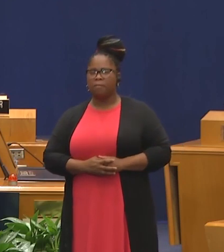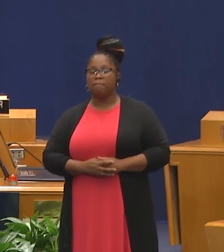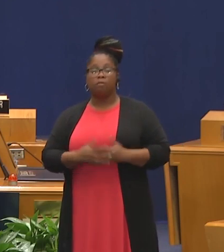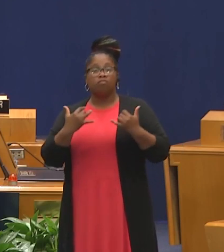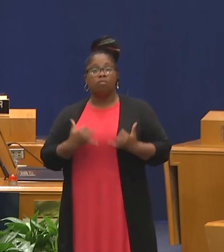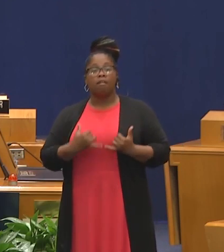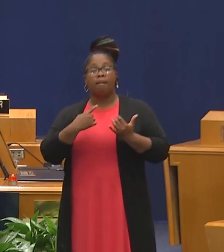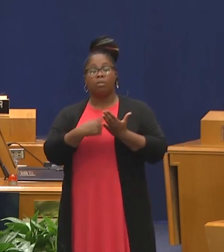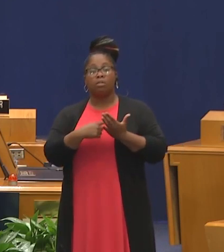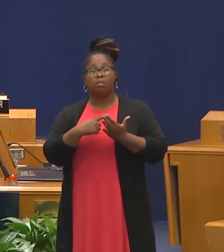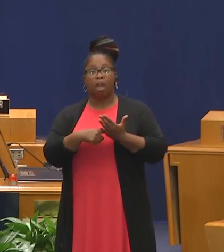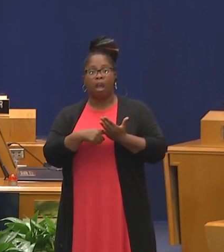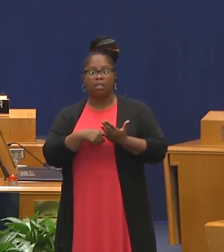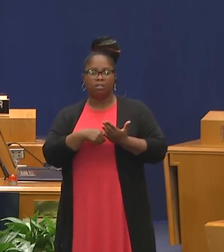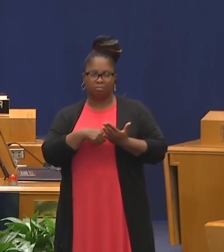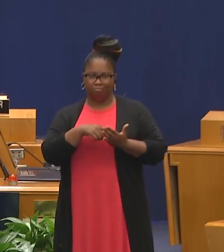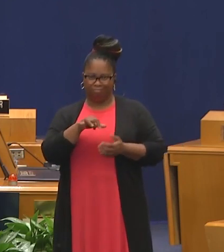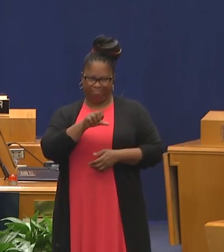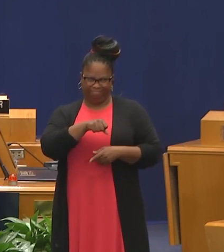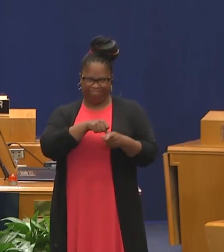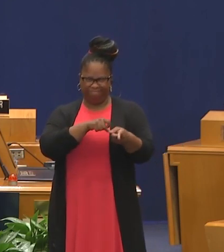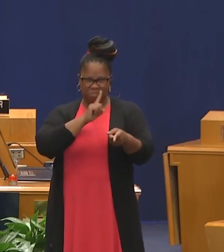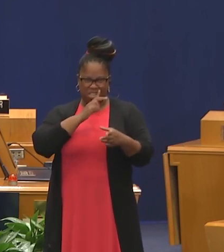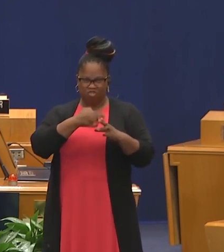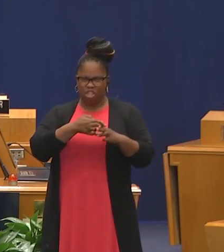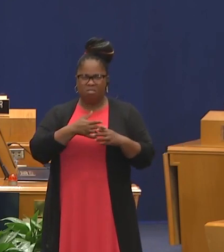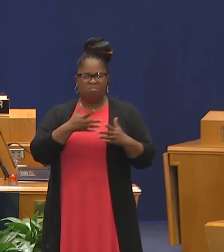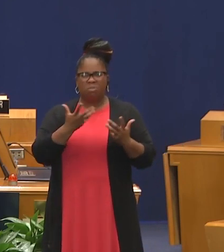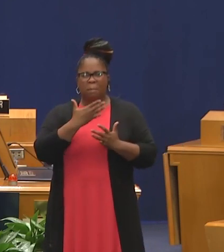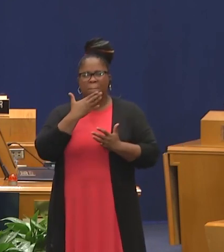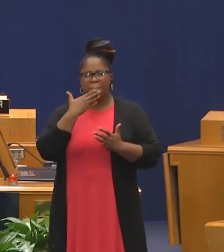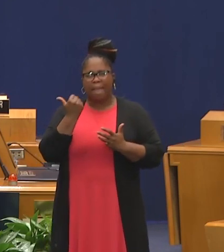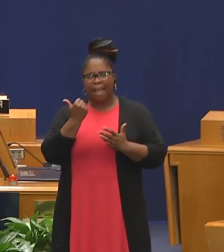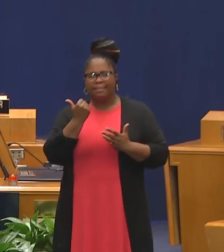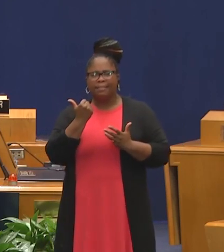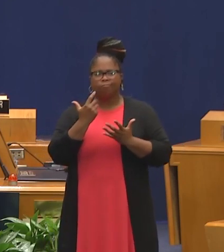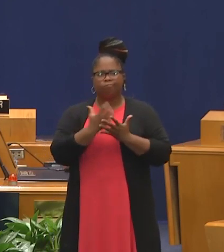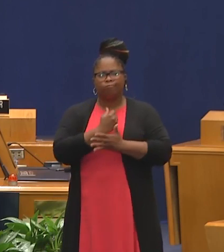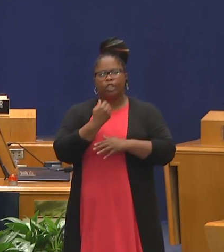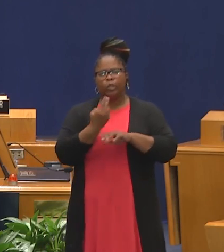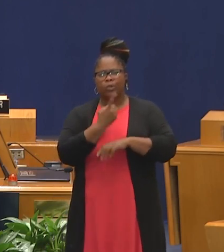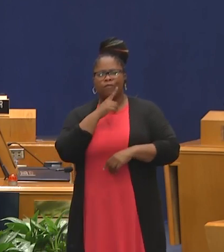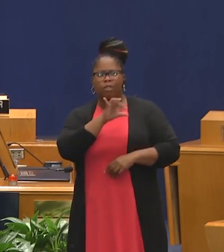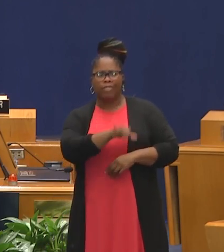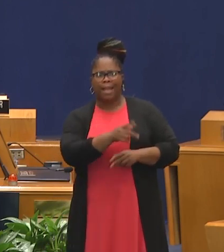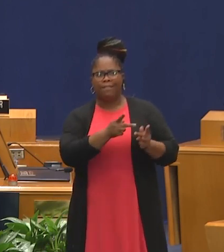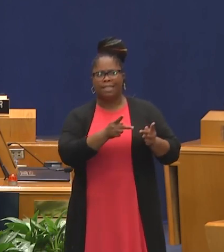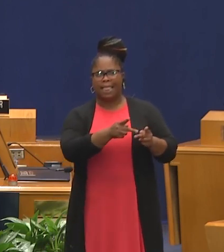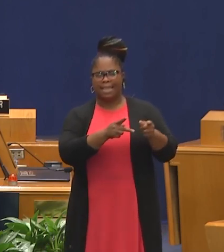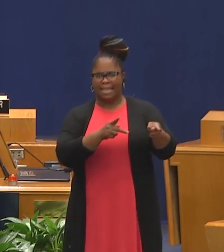discussed is what you're alluding to, which is what's the best use of that facility, given the ongoing changes in the demographics